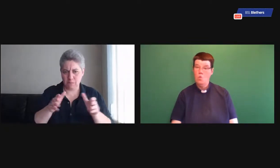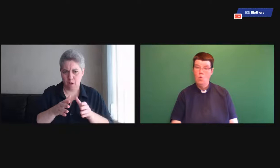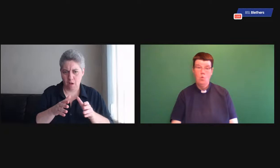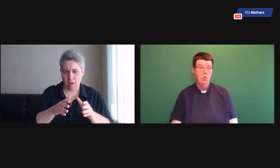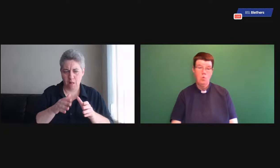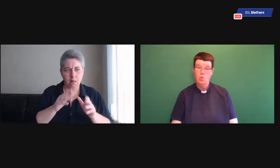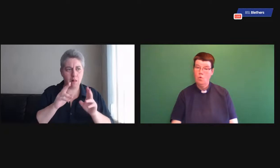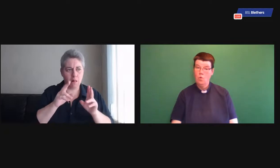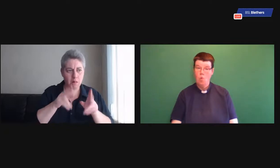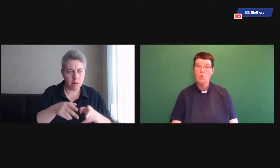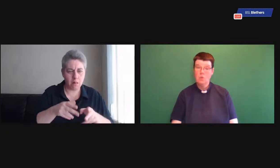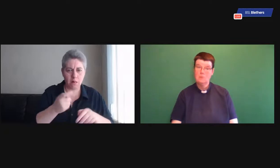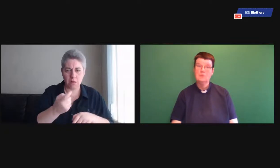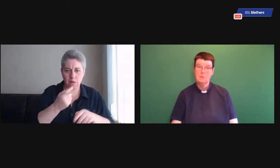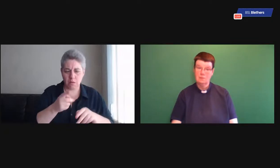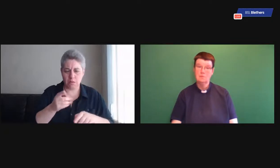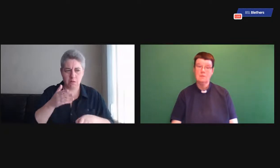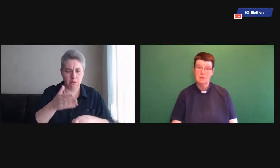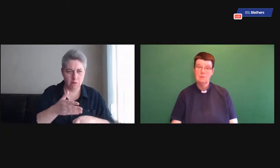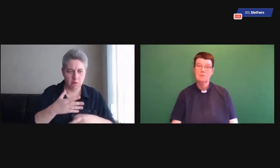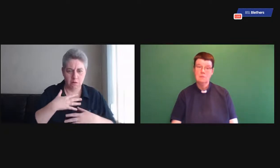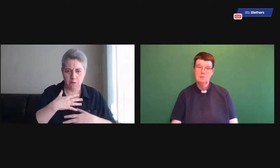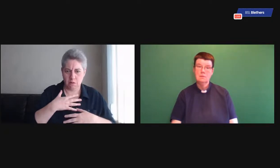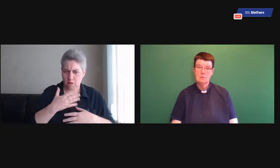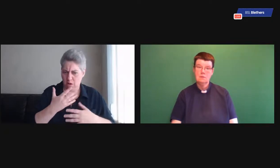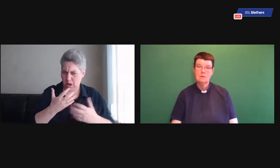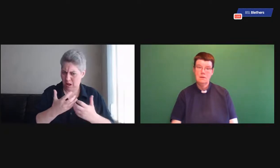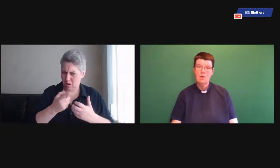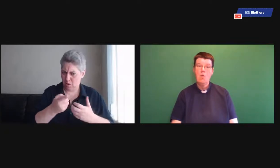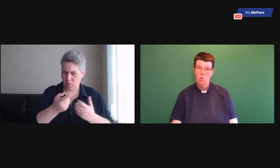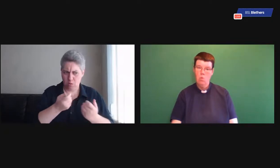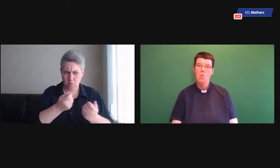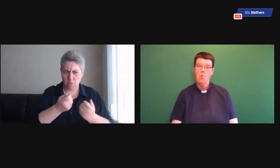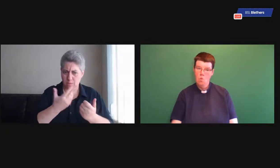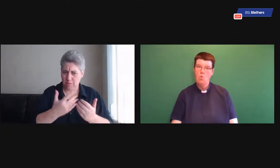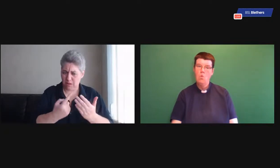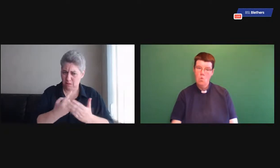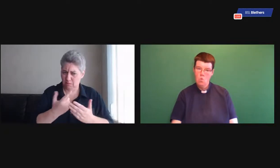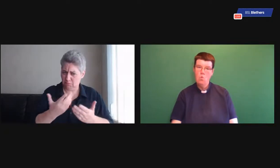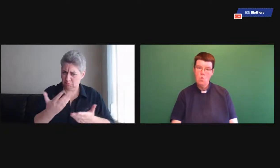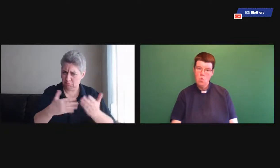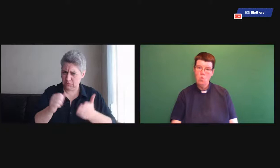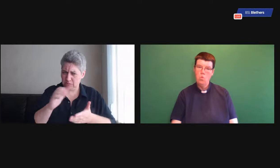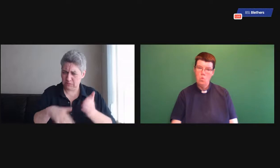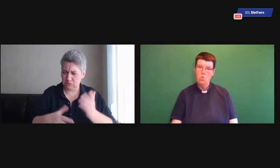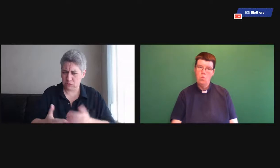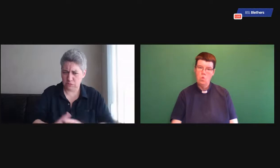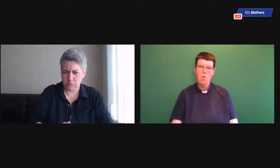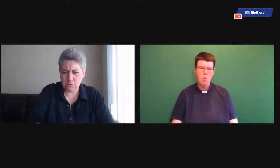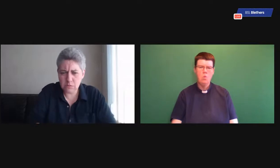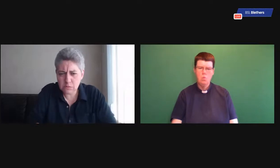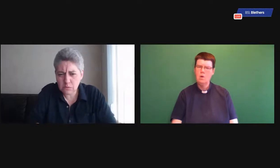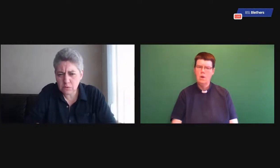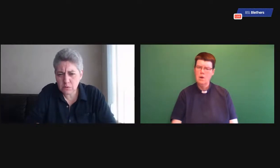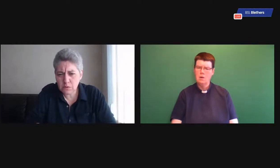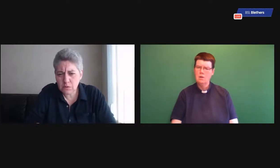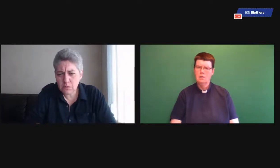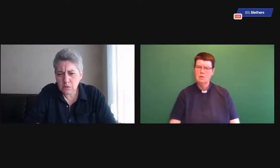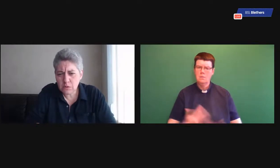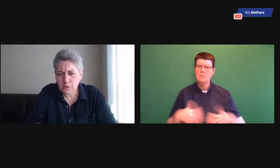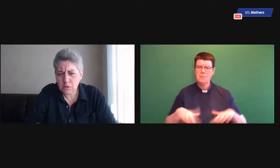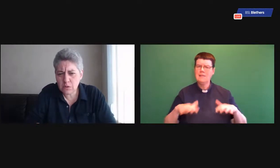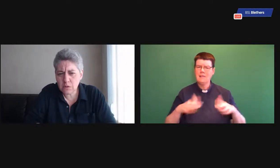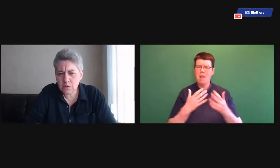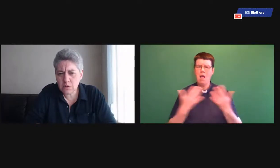easy when it's end of life or a death, particularly within the deaf community, because we tend to know of each